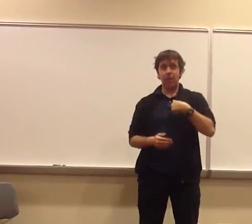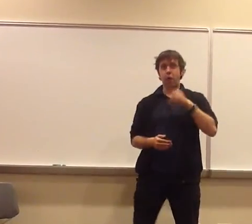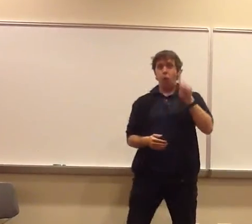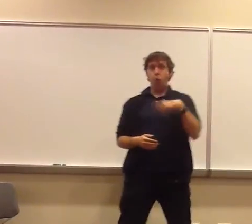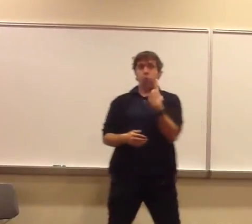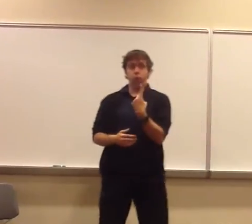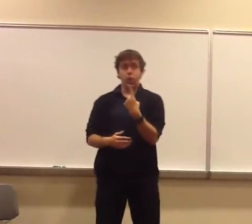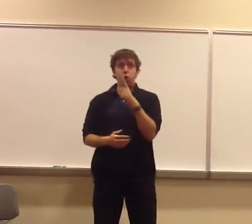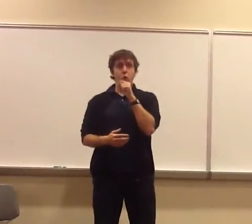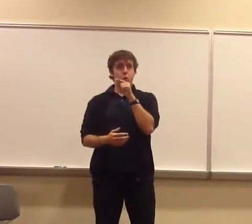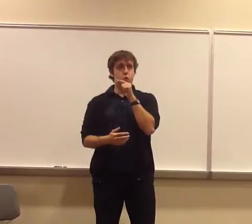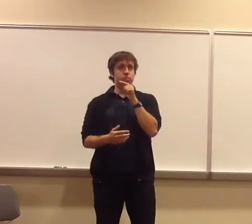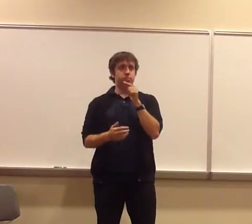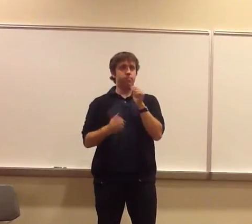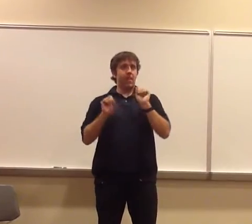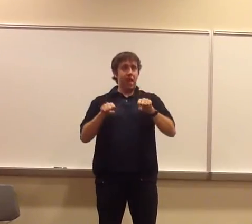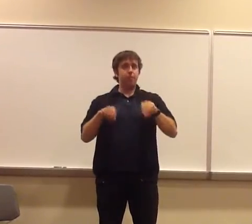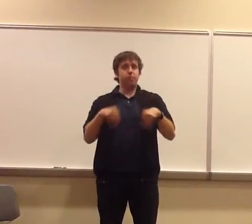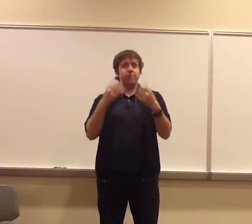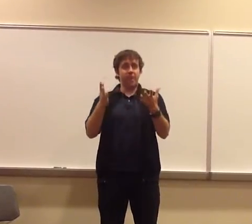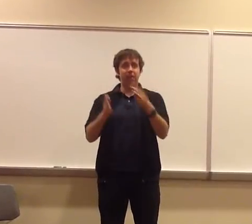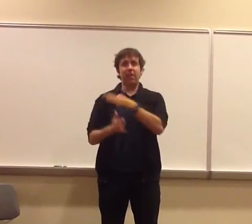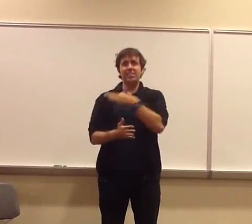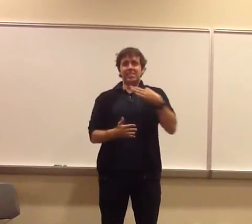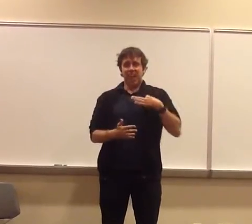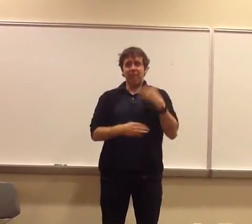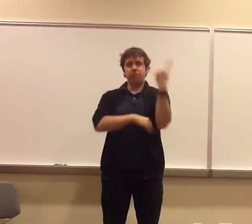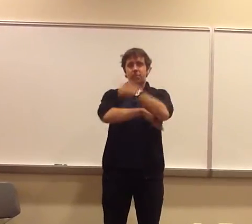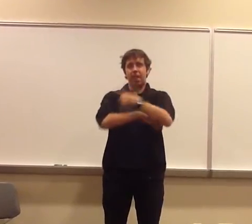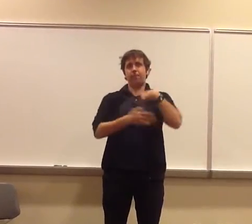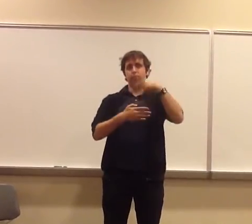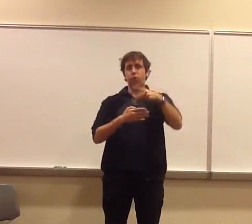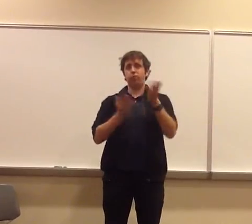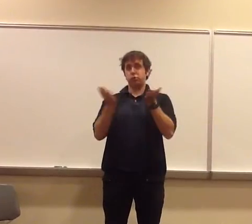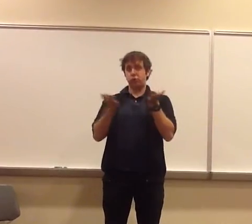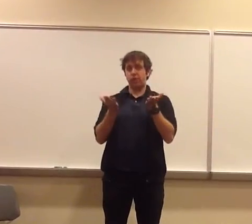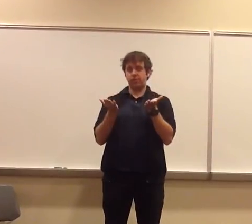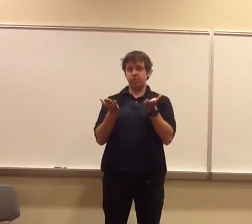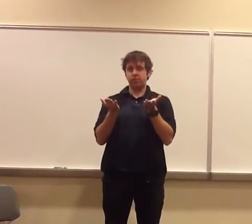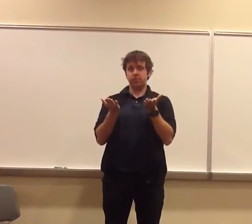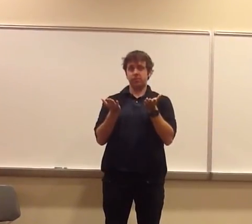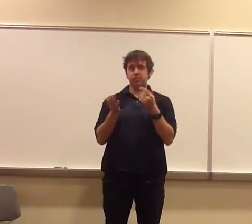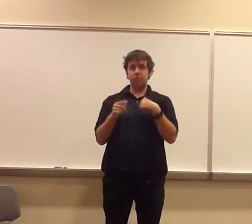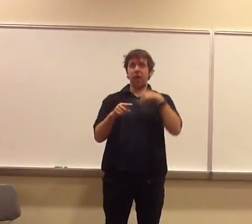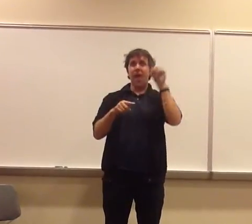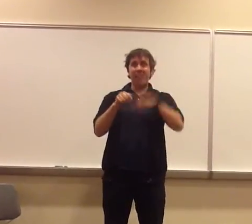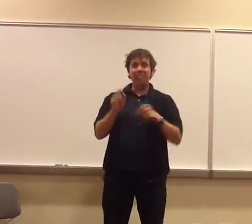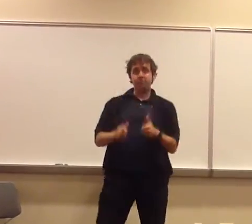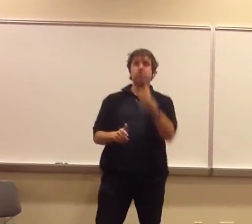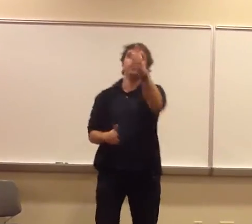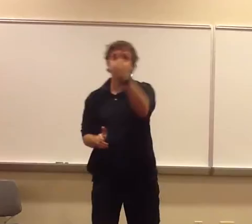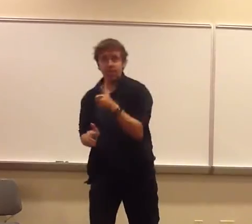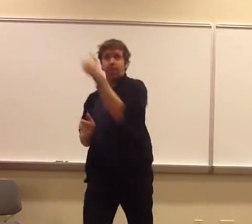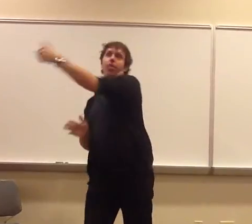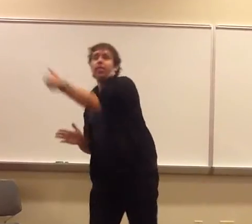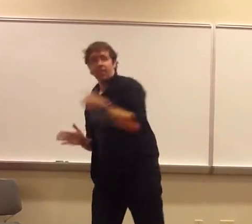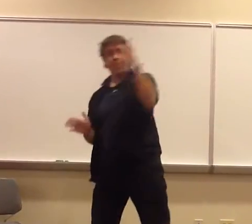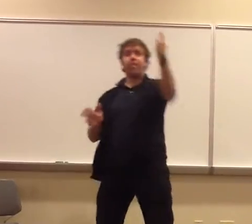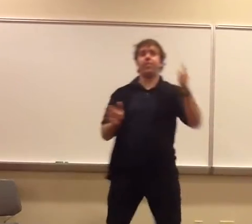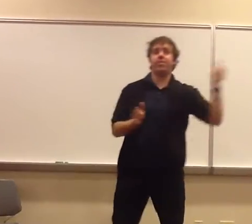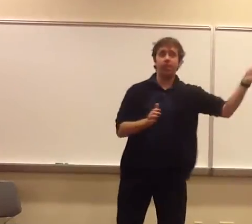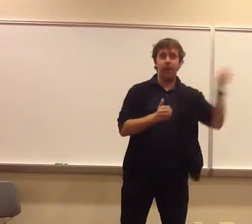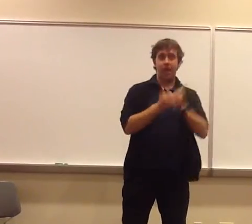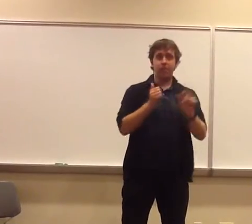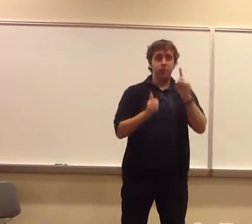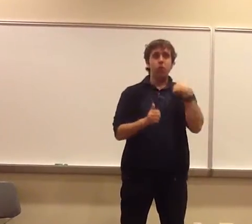soon as they graduate. And I am the only person who's able to provide a staffed day program for them in ASL. So